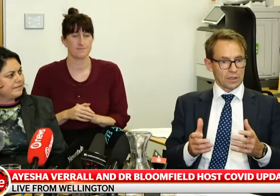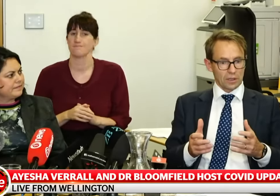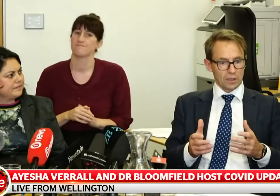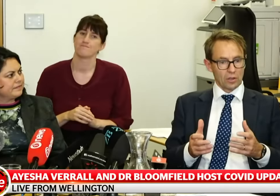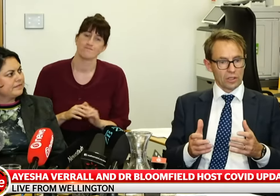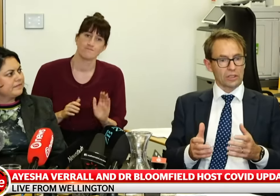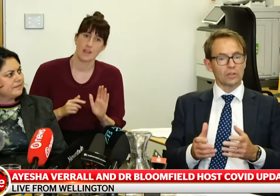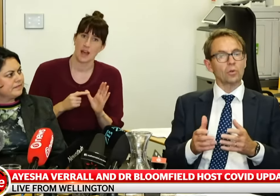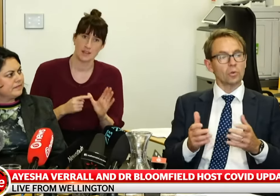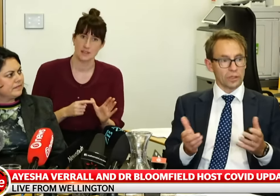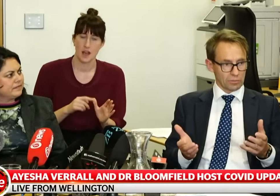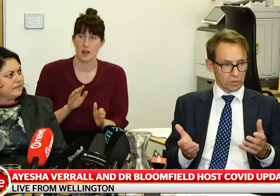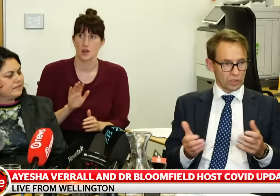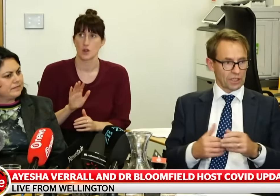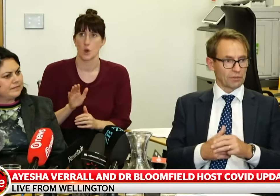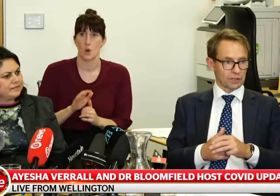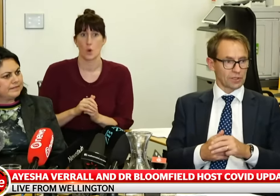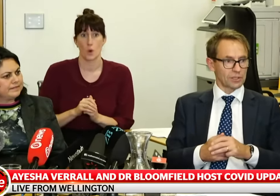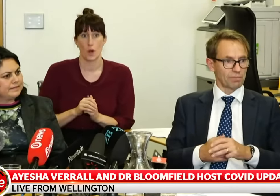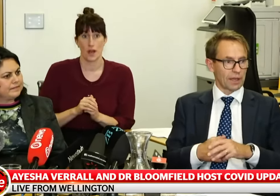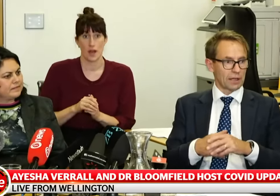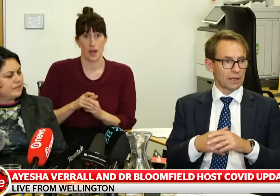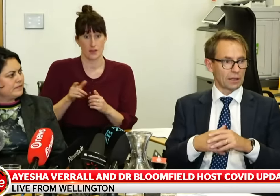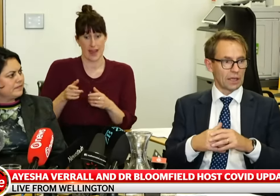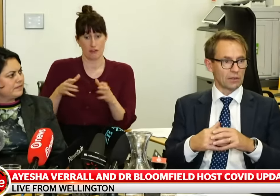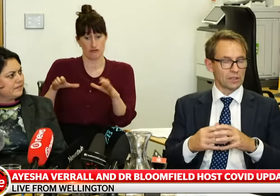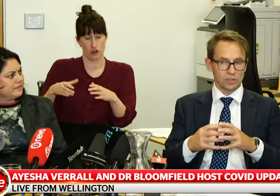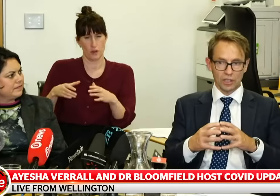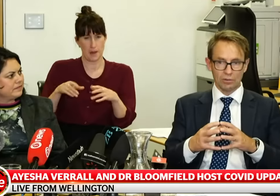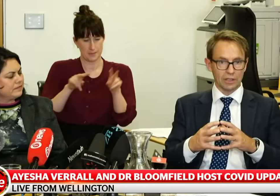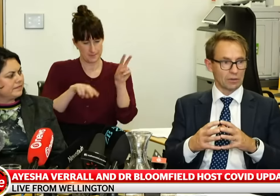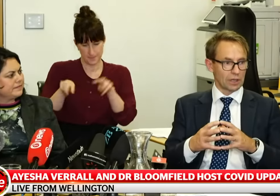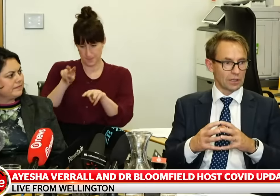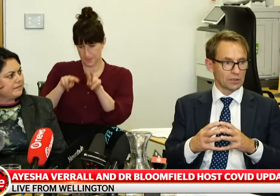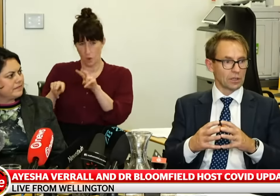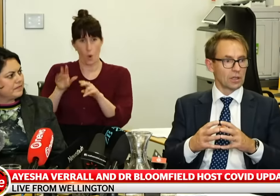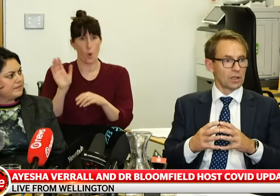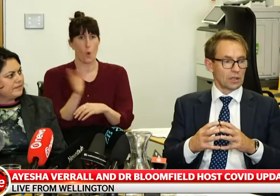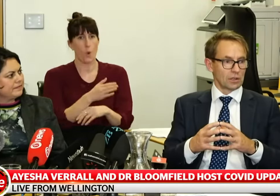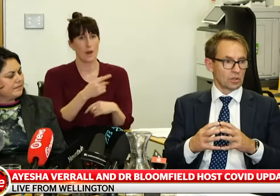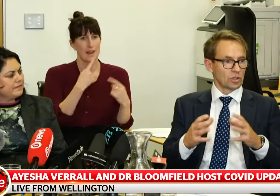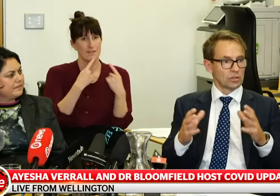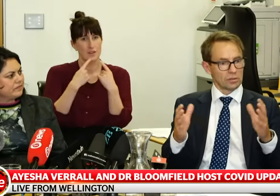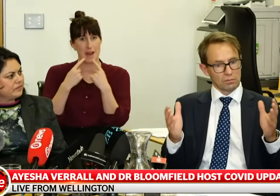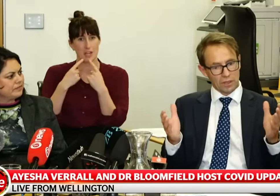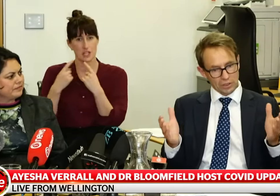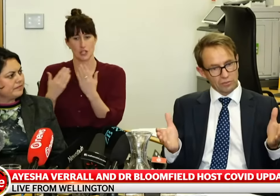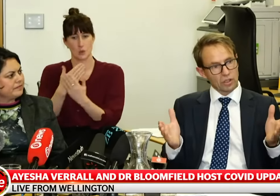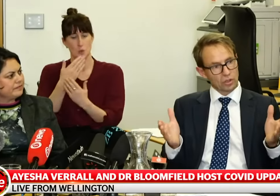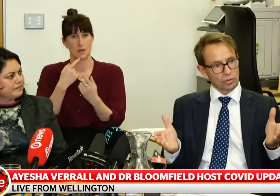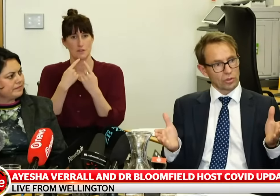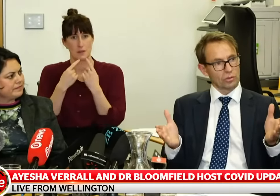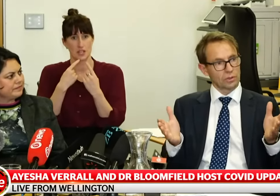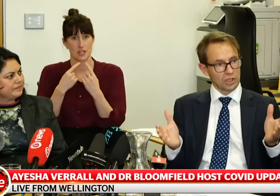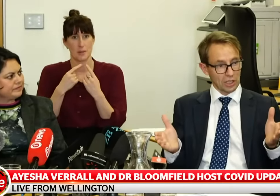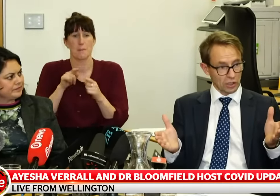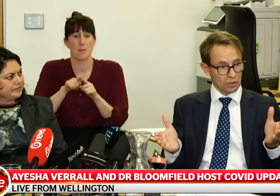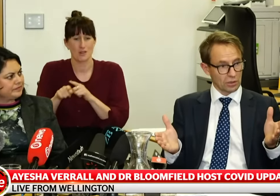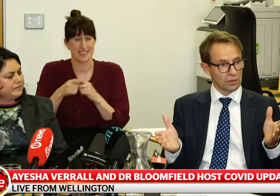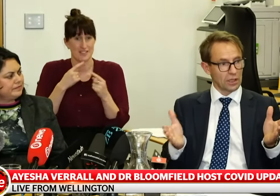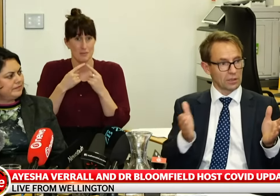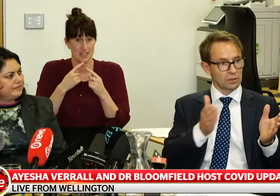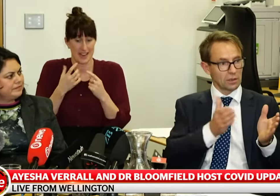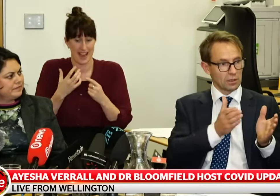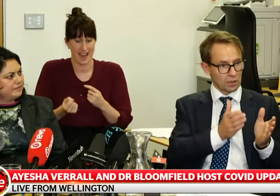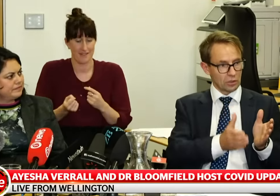is looking at all the emergent evidence, and that is generally around the relatively short-term